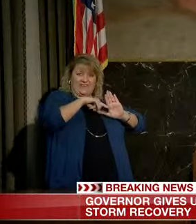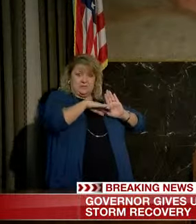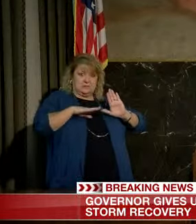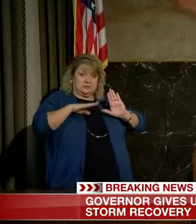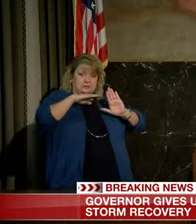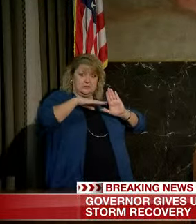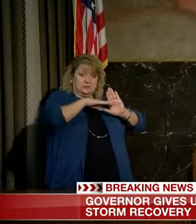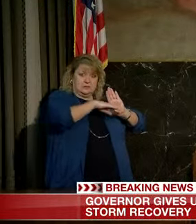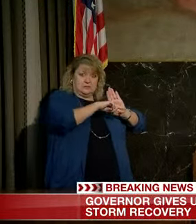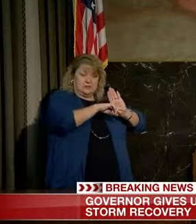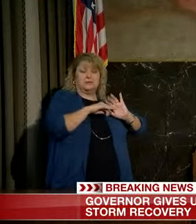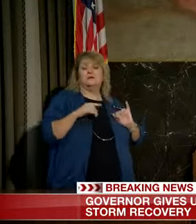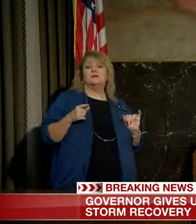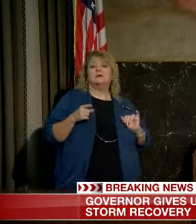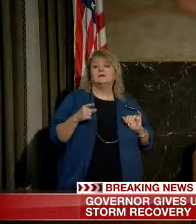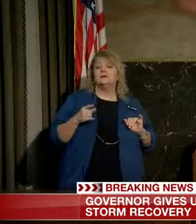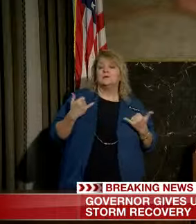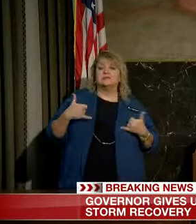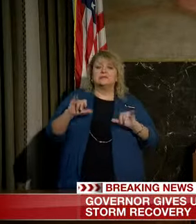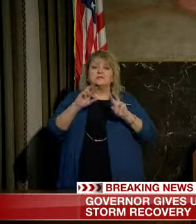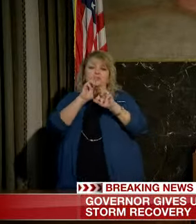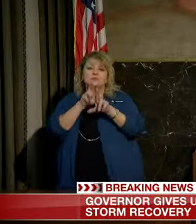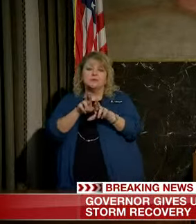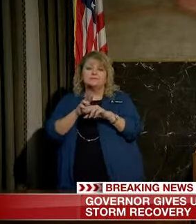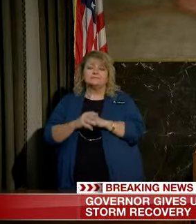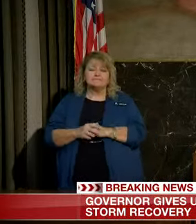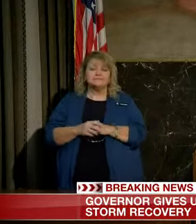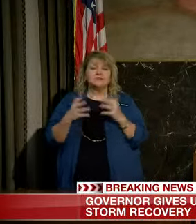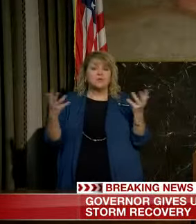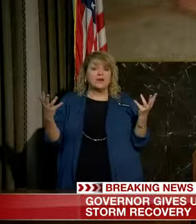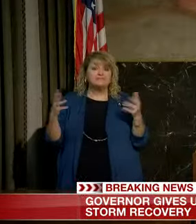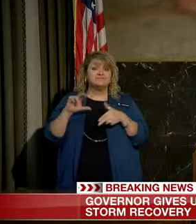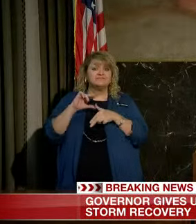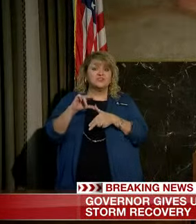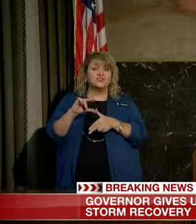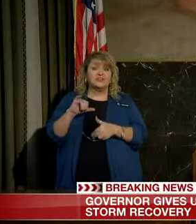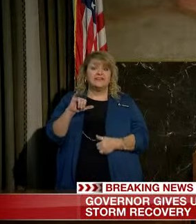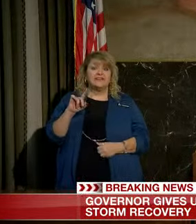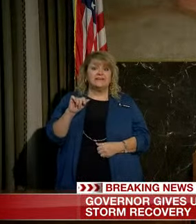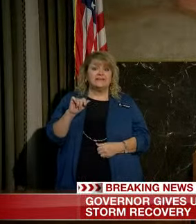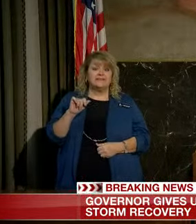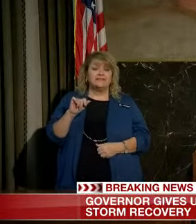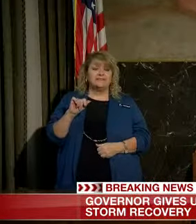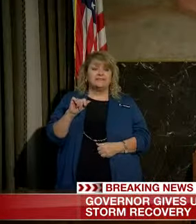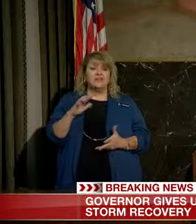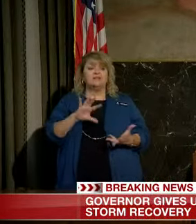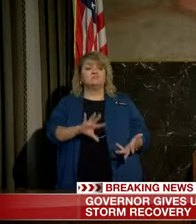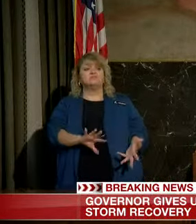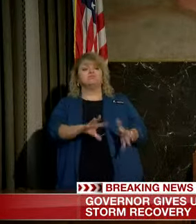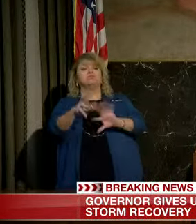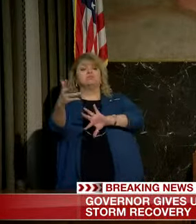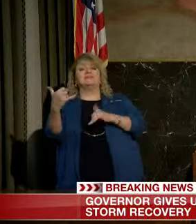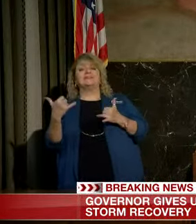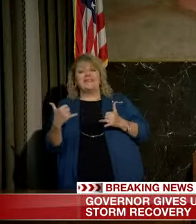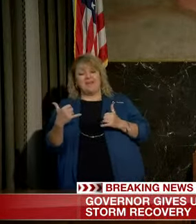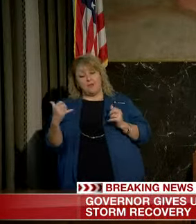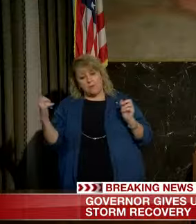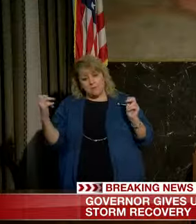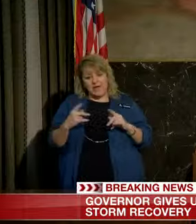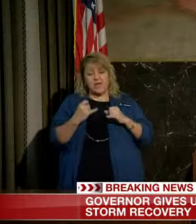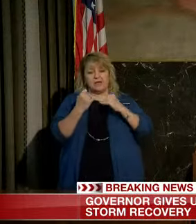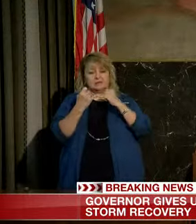continuing to respond to Hurricane Ida and to recover from that very strong and